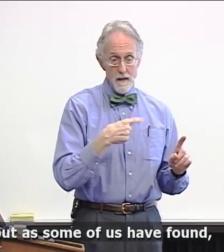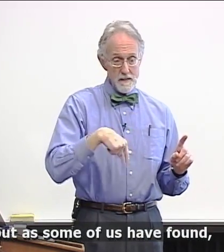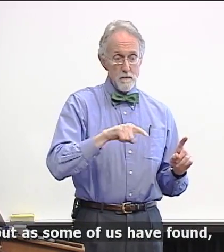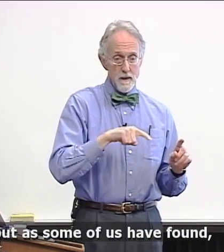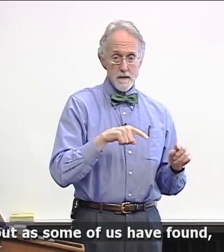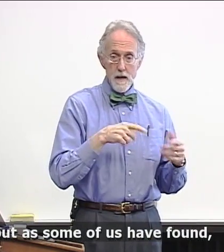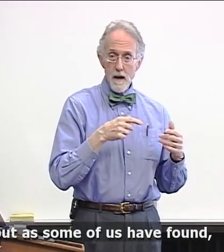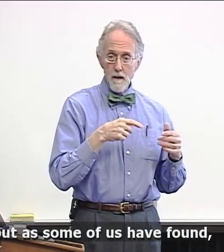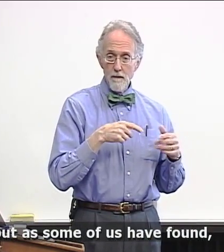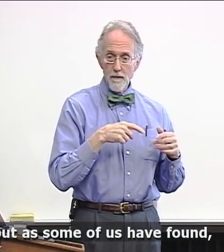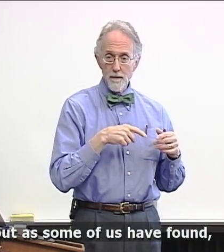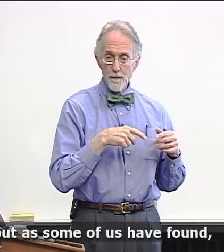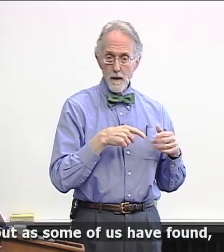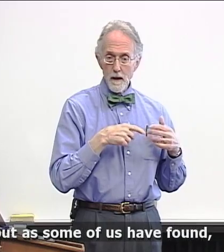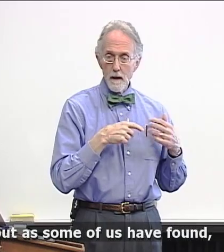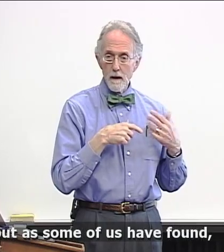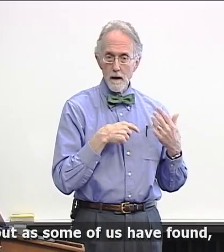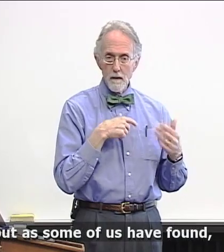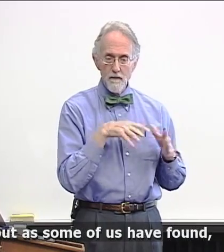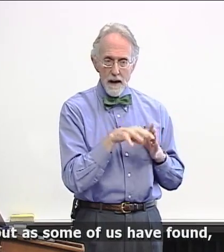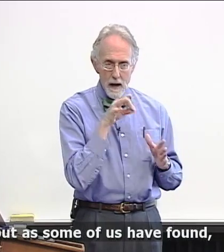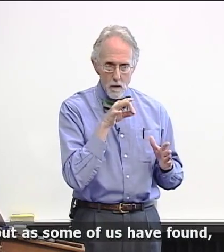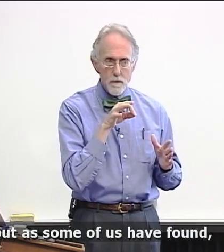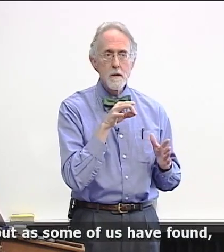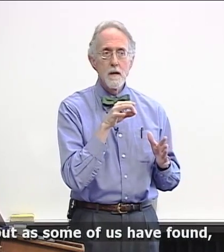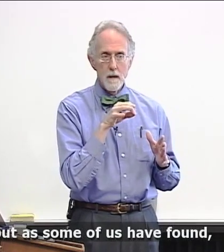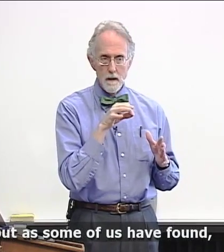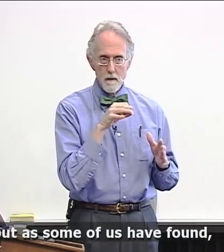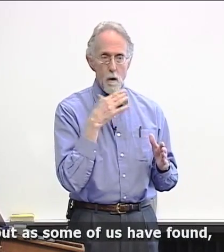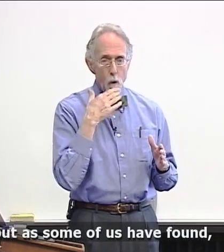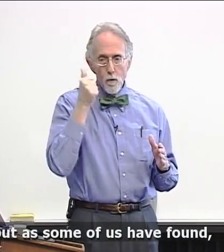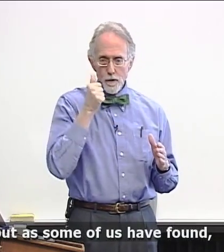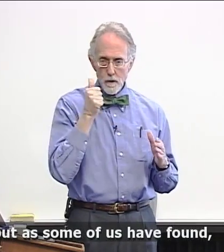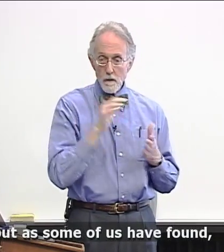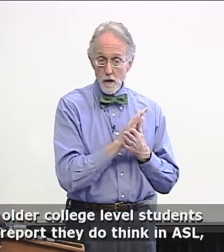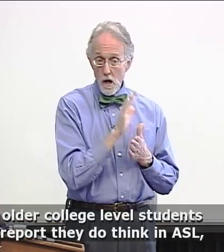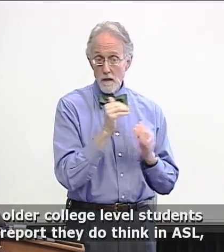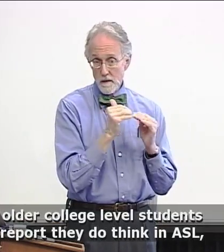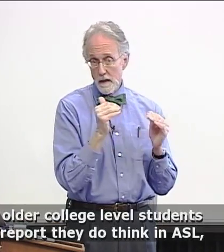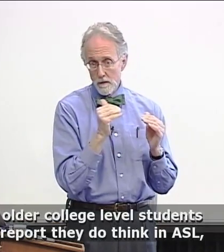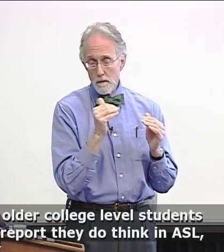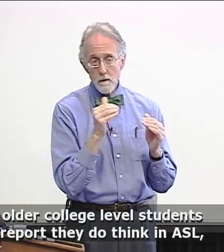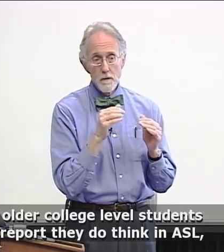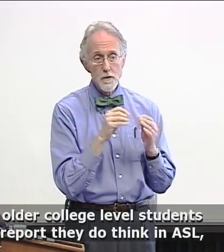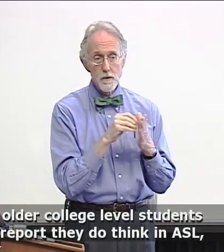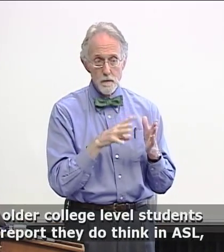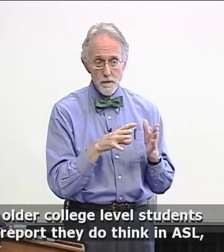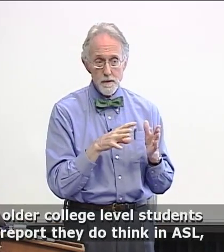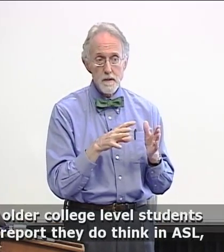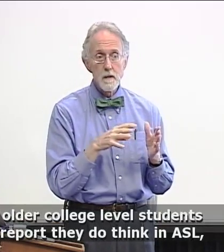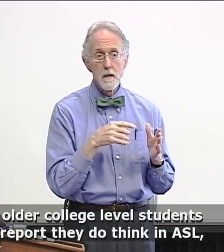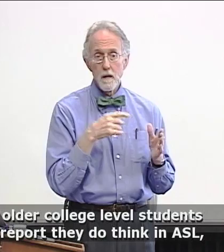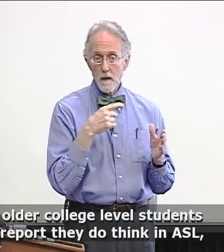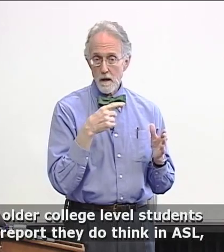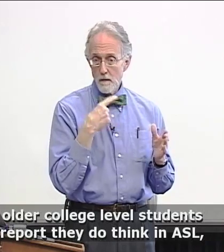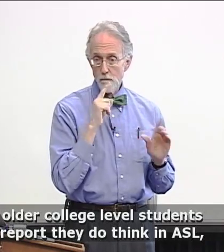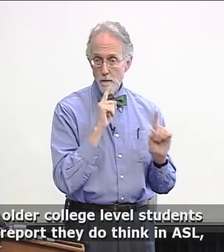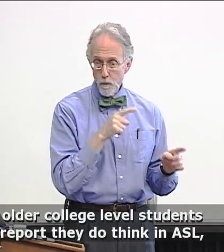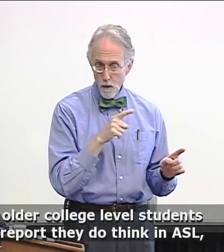some of us have found, older college level students report